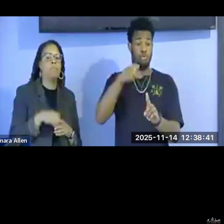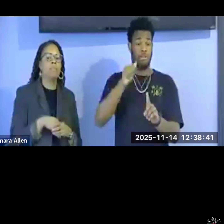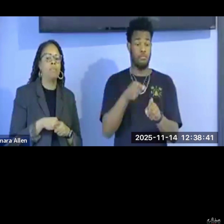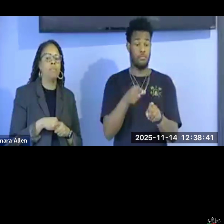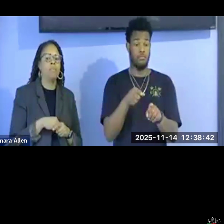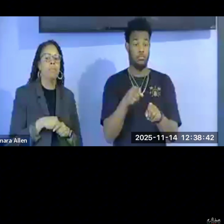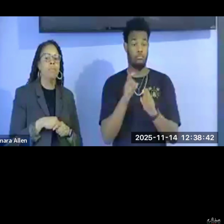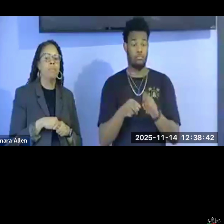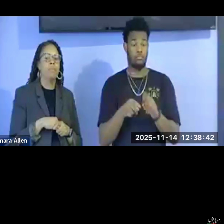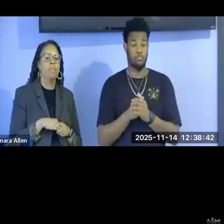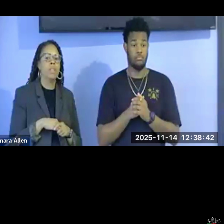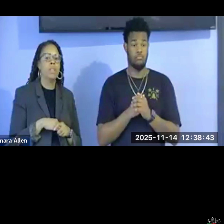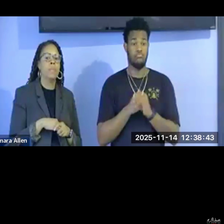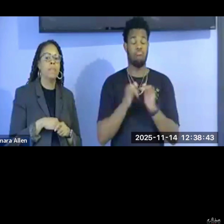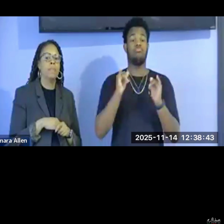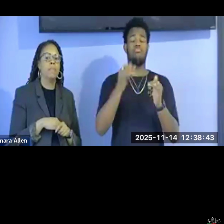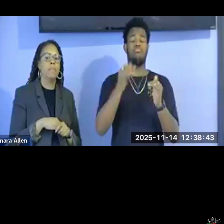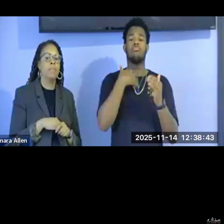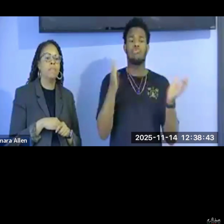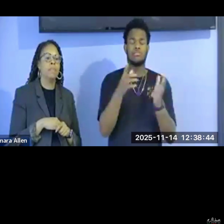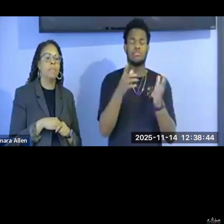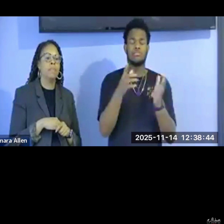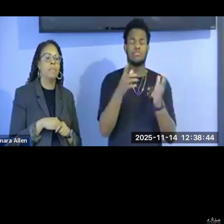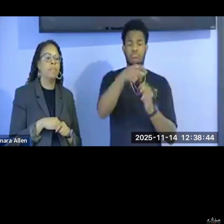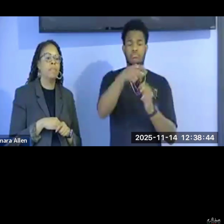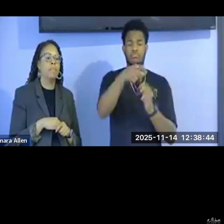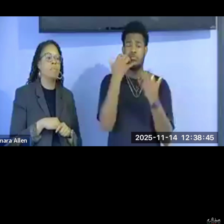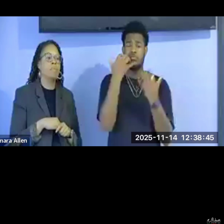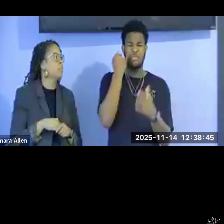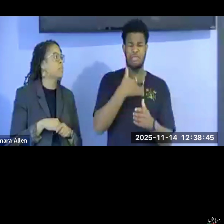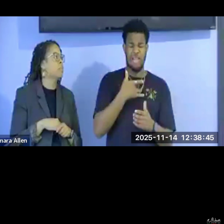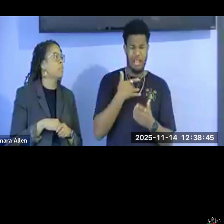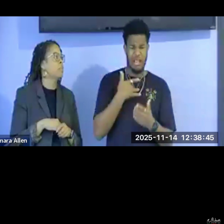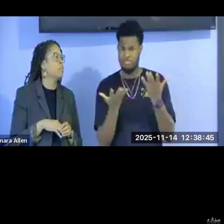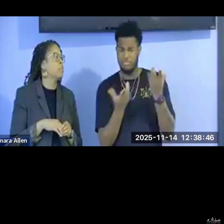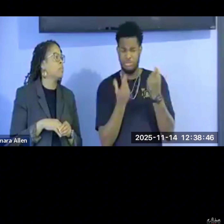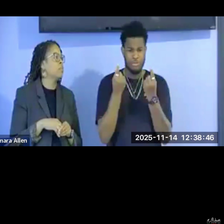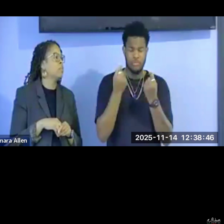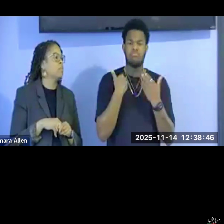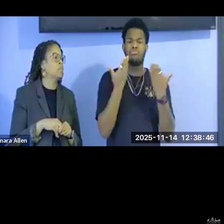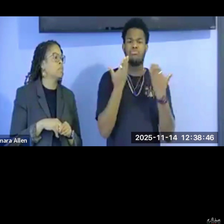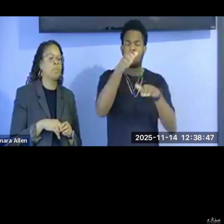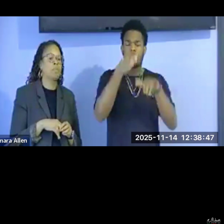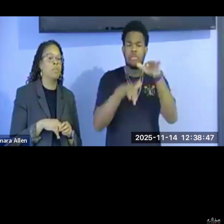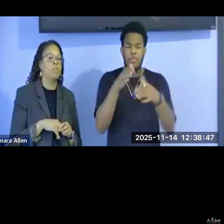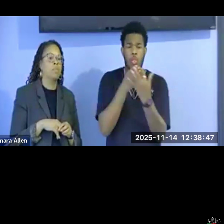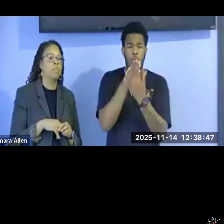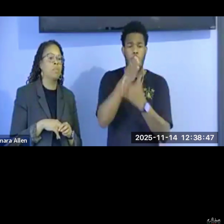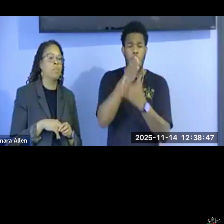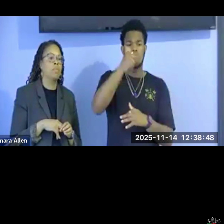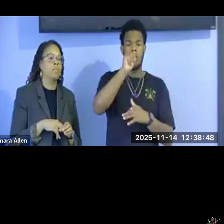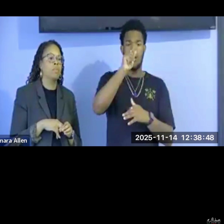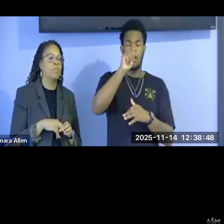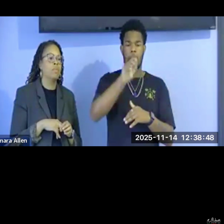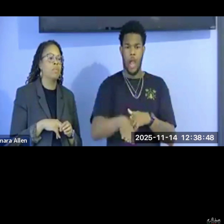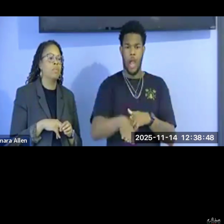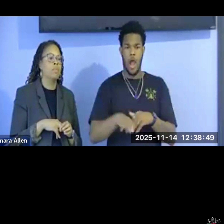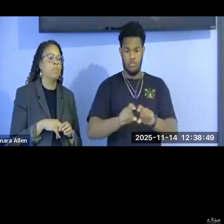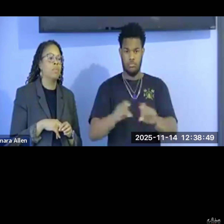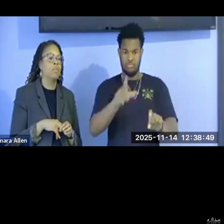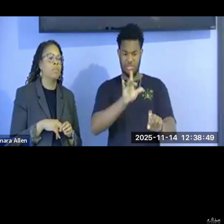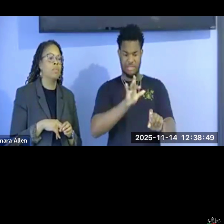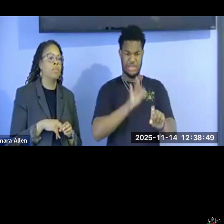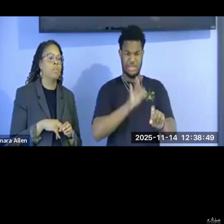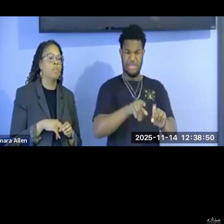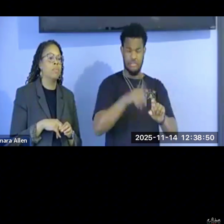you. Let's double check for the Zoom folks. Please do ask questions. Use the Q&A